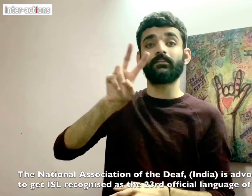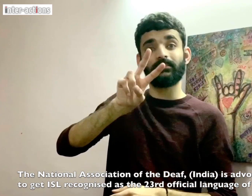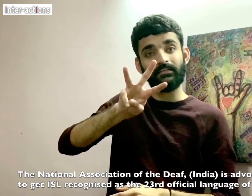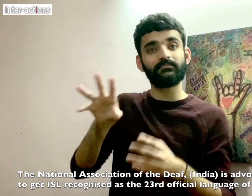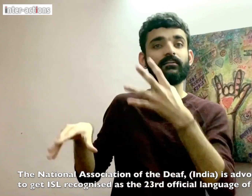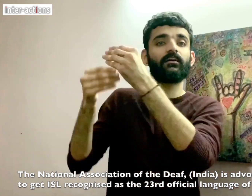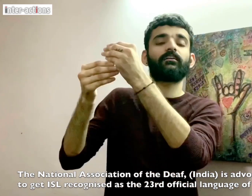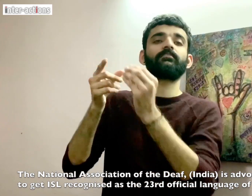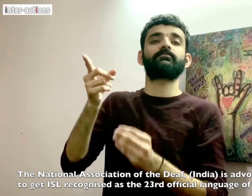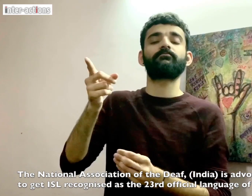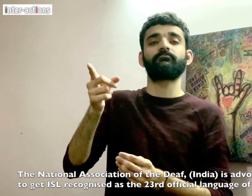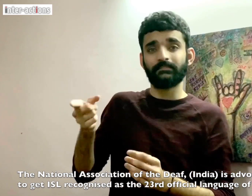India.